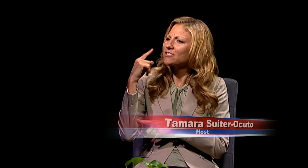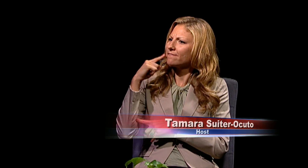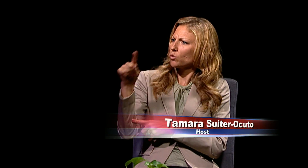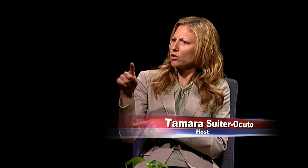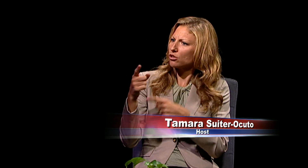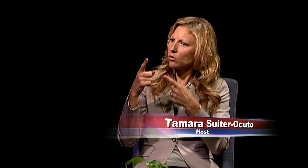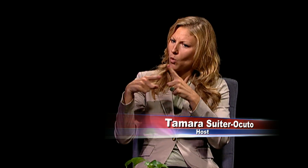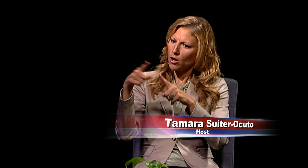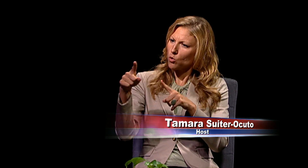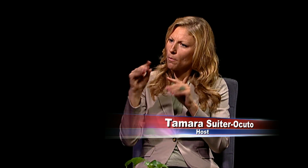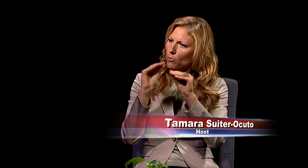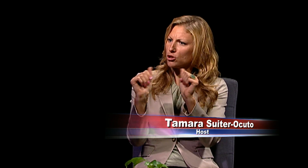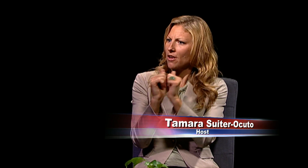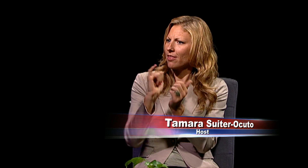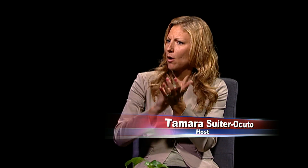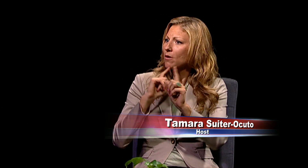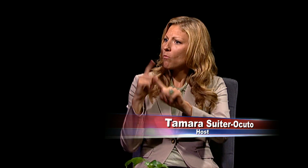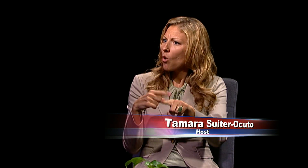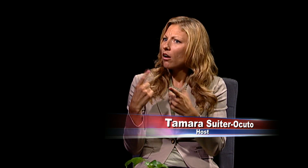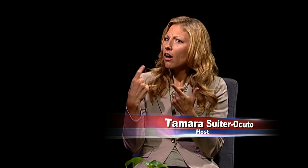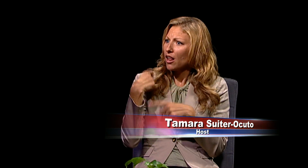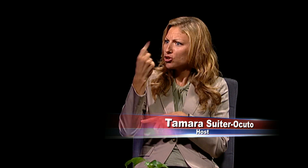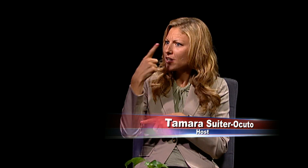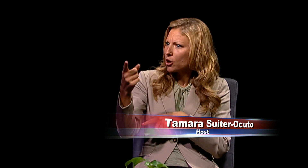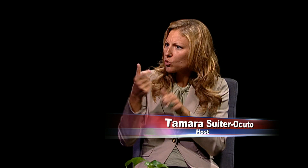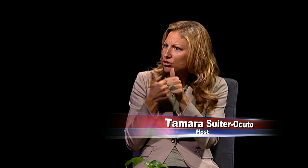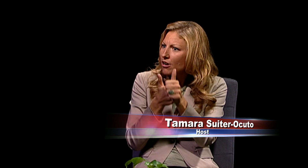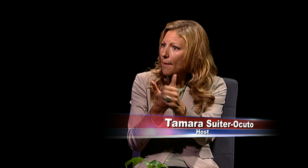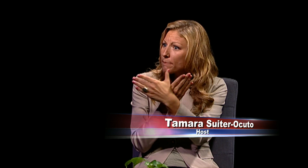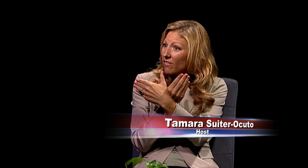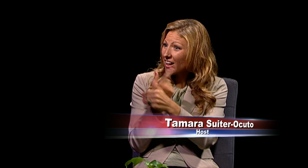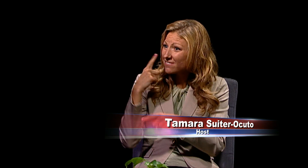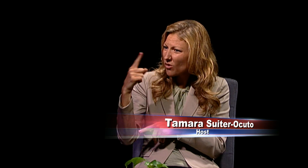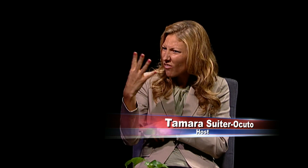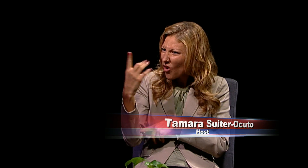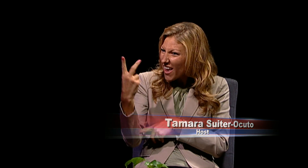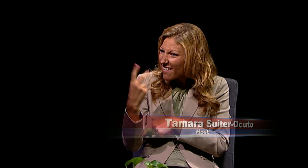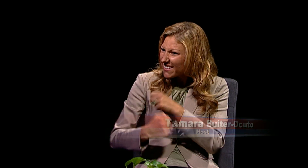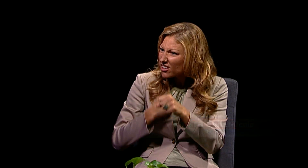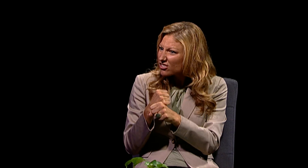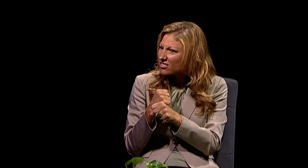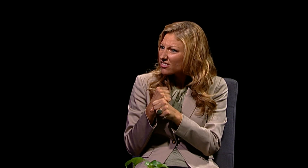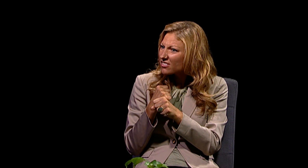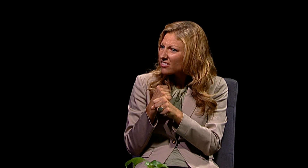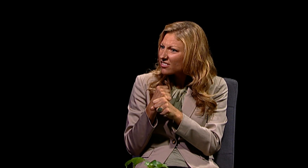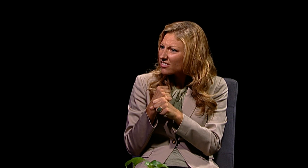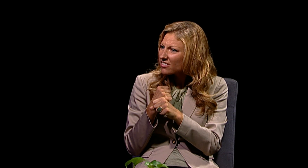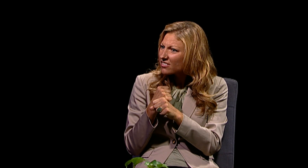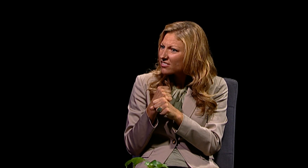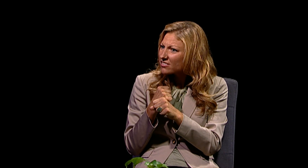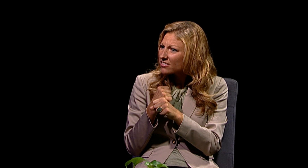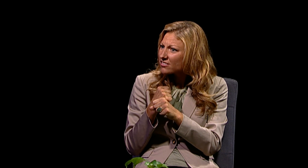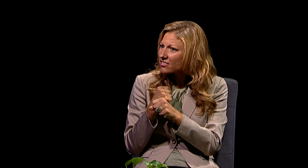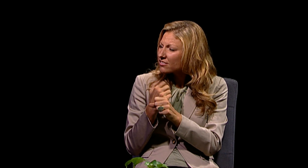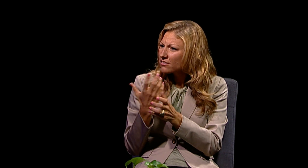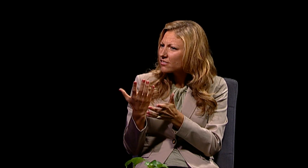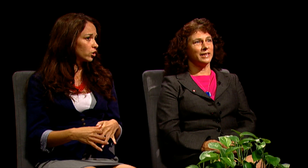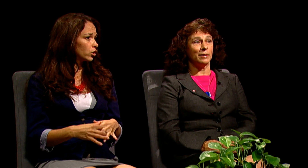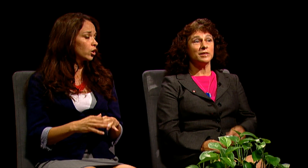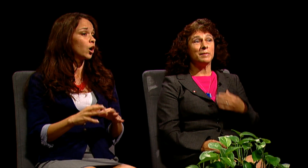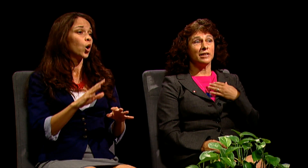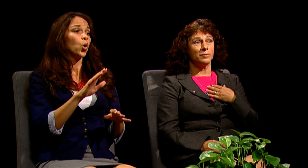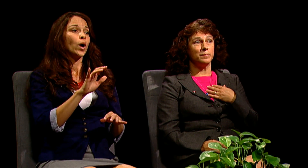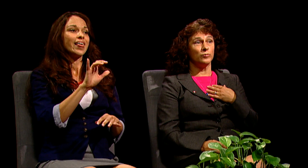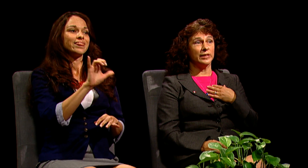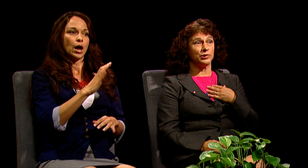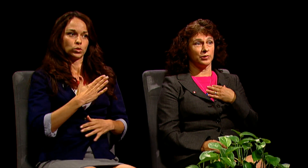That's understandable. Okay, so what's your experience when you put together that report? I understand you tracked butterflies for 4.5 years? Well,